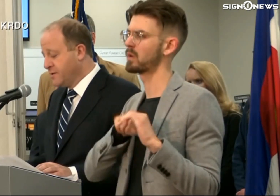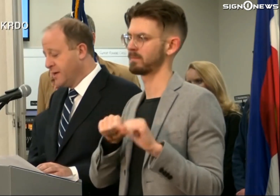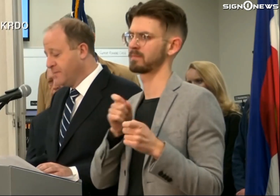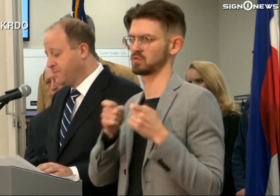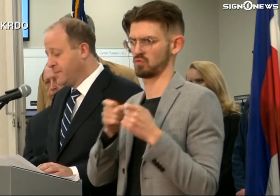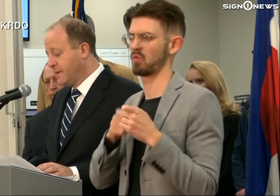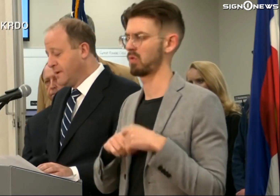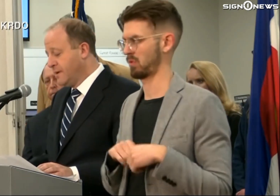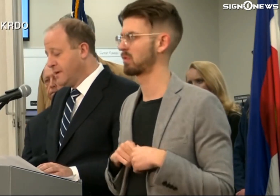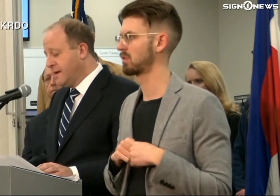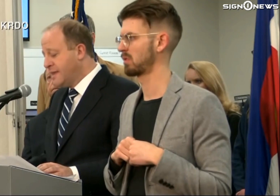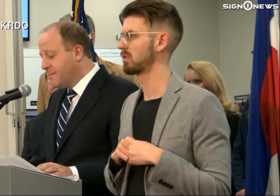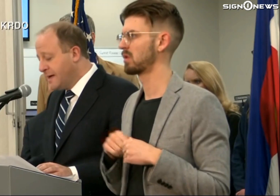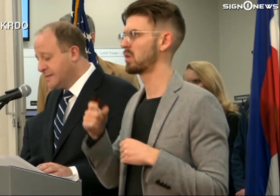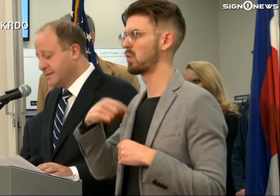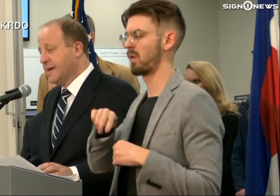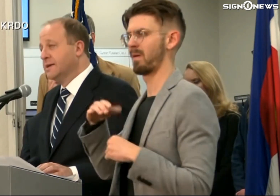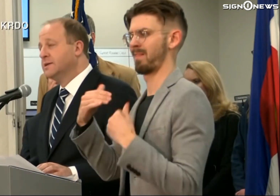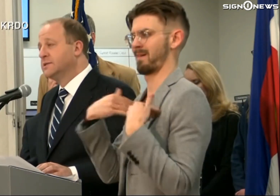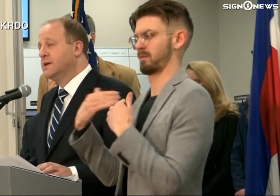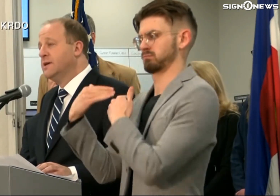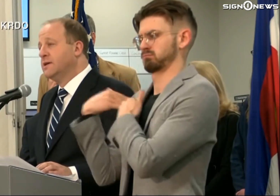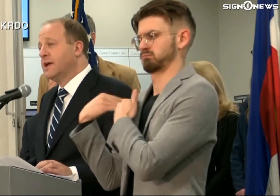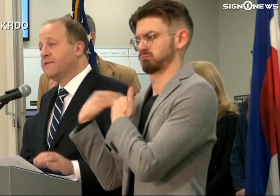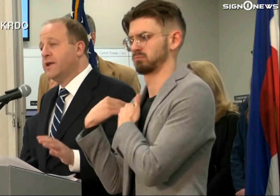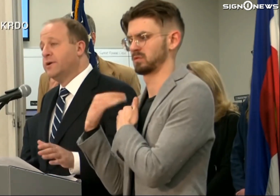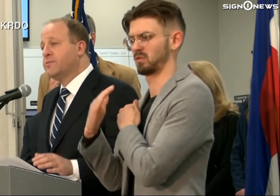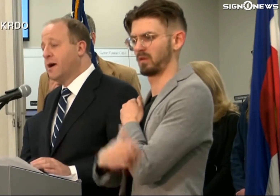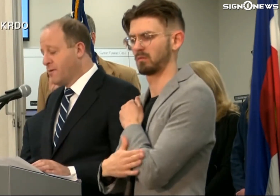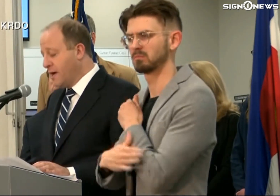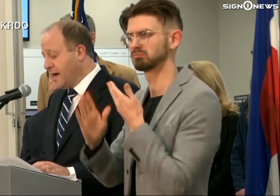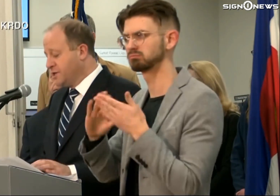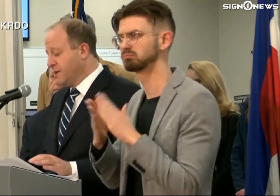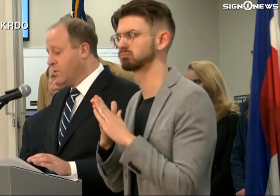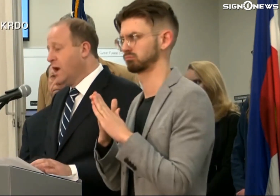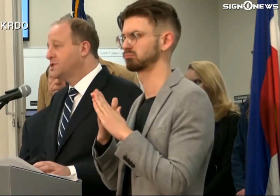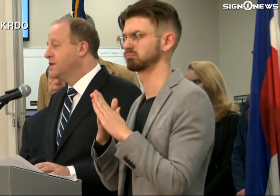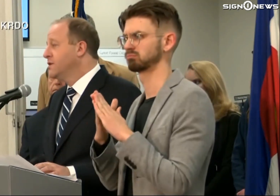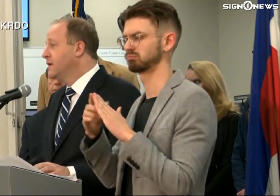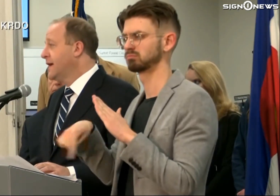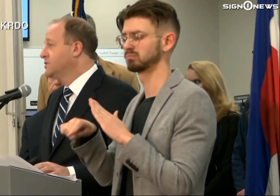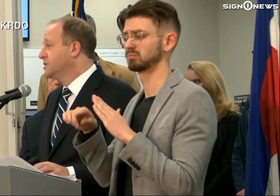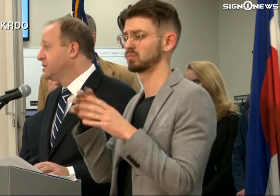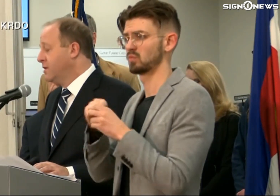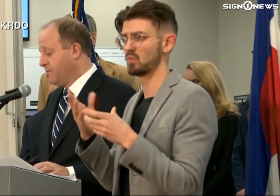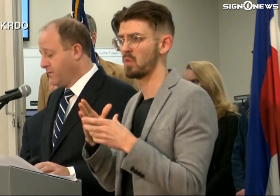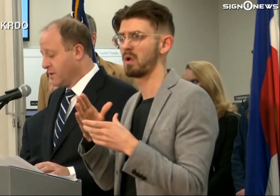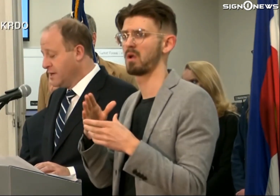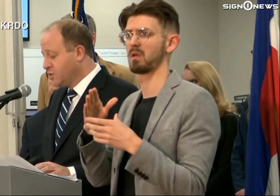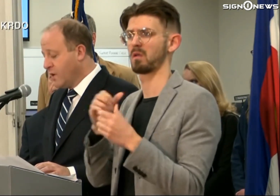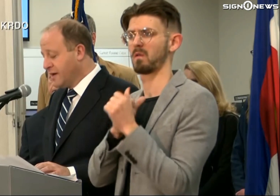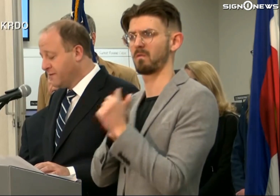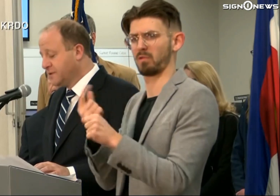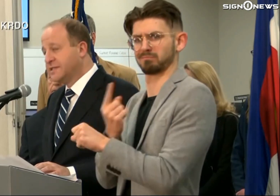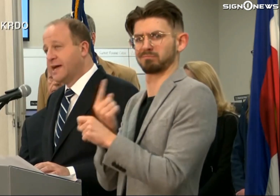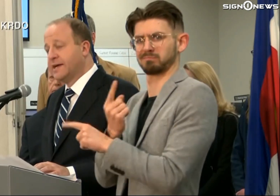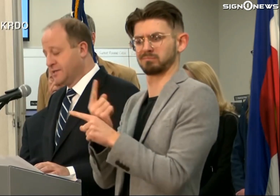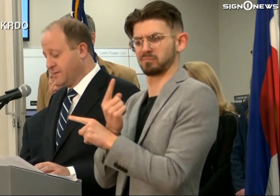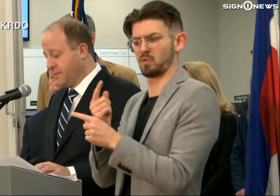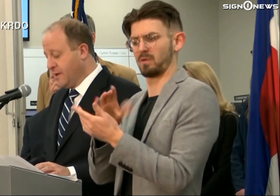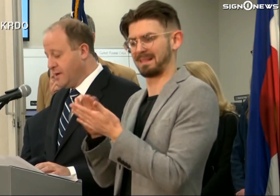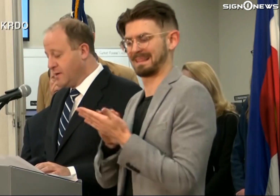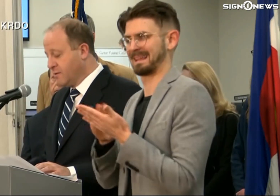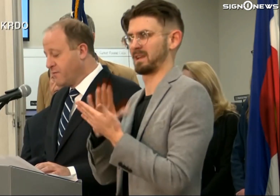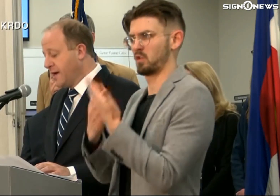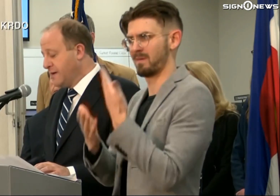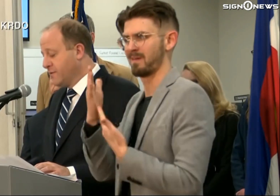our community. And that means things like following proper hygiene, washing your hands with soap for 20 full